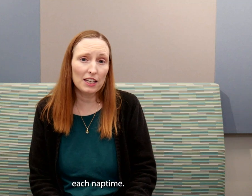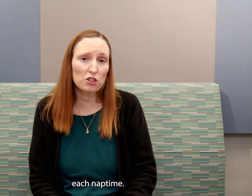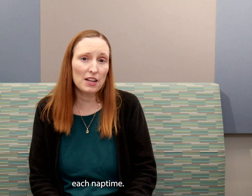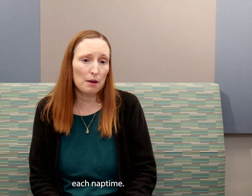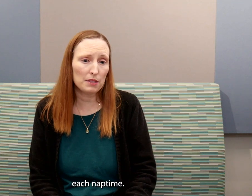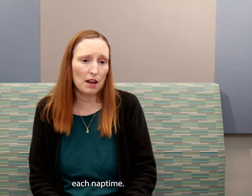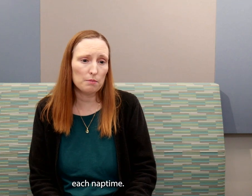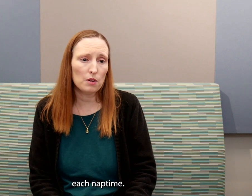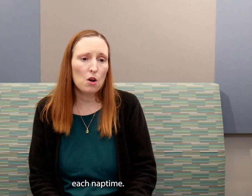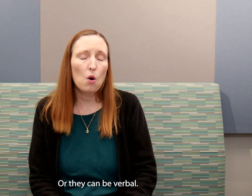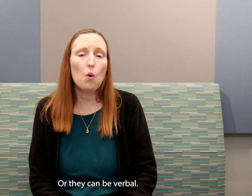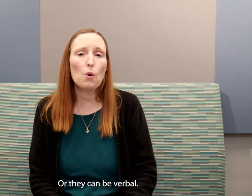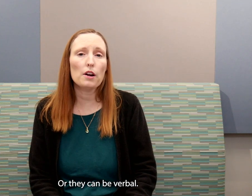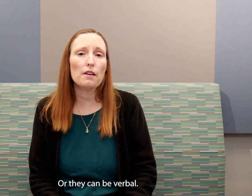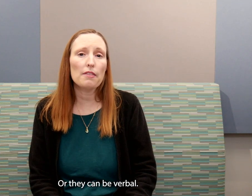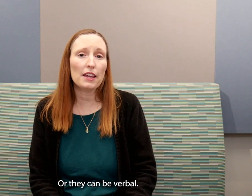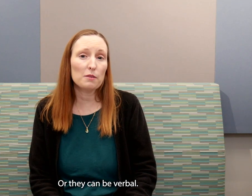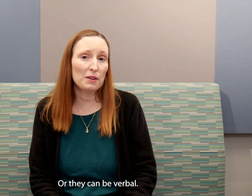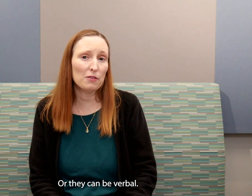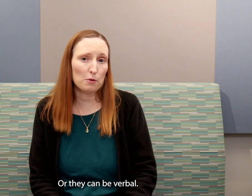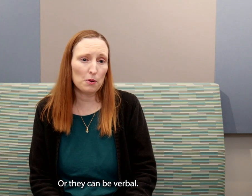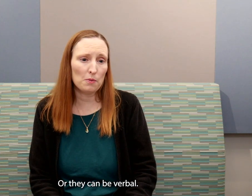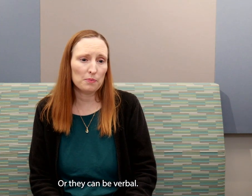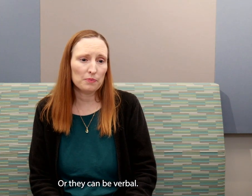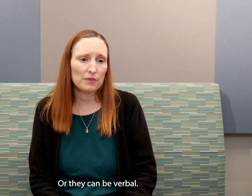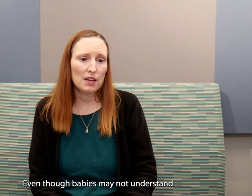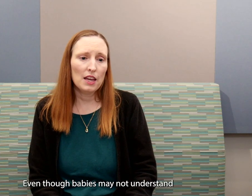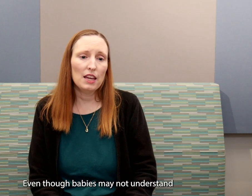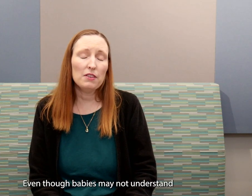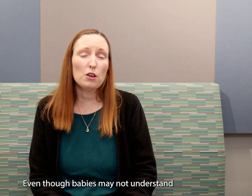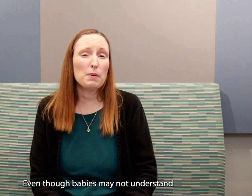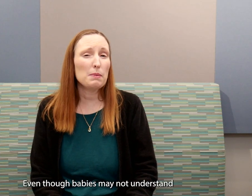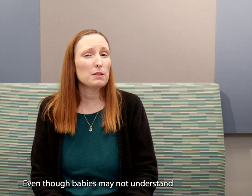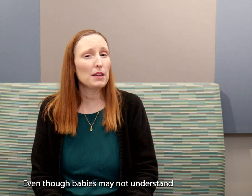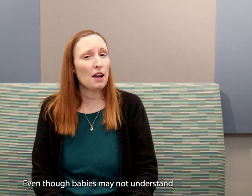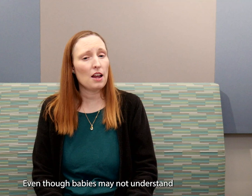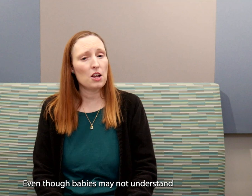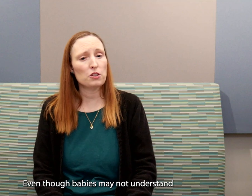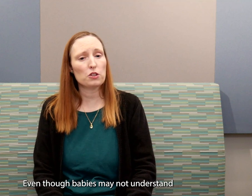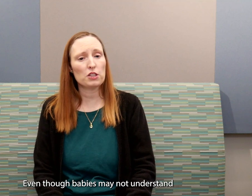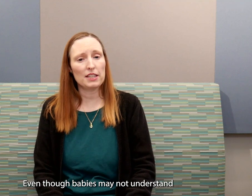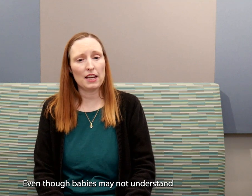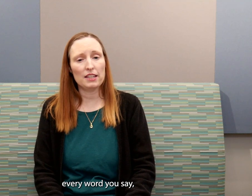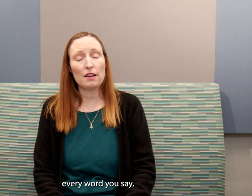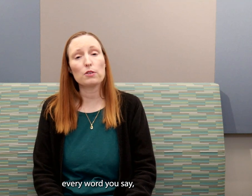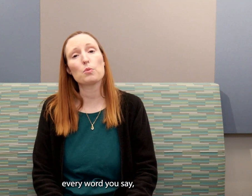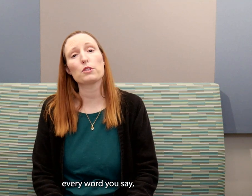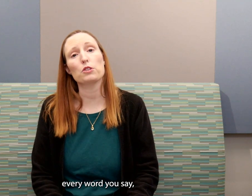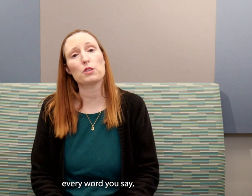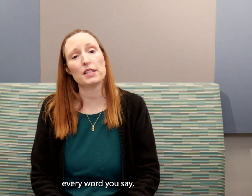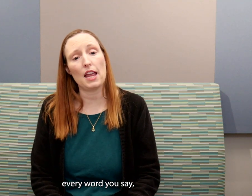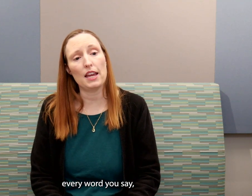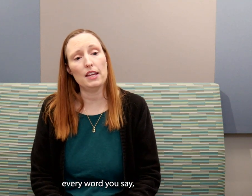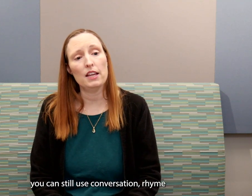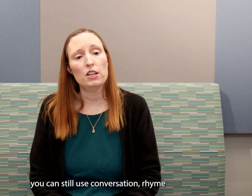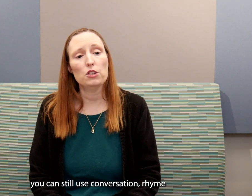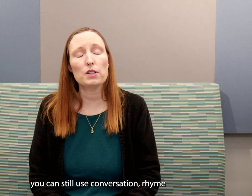nap time. Or they can be verbal. Even though babies may not understand every word you say, you can still